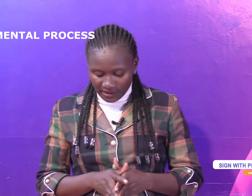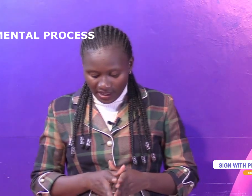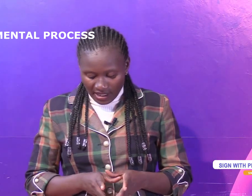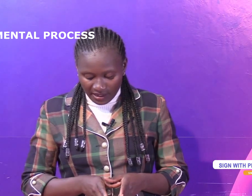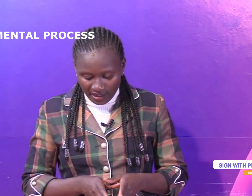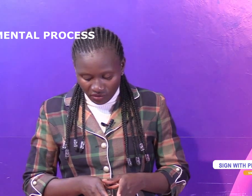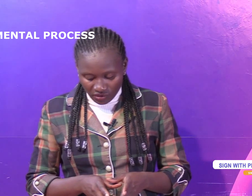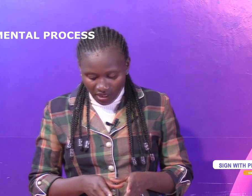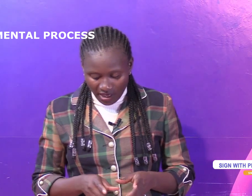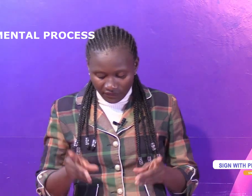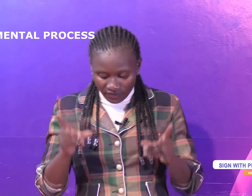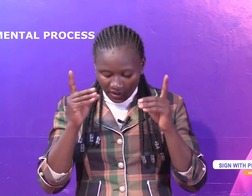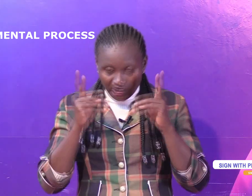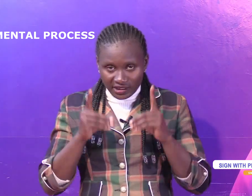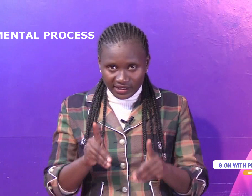then also have determine.